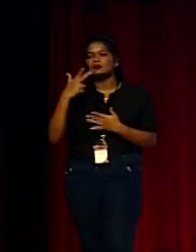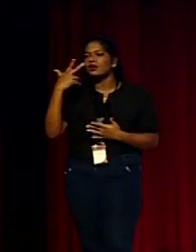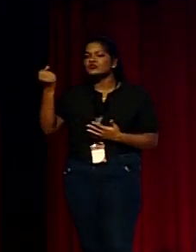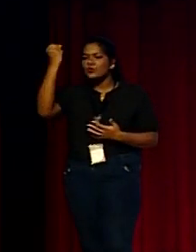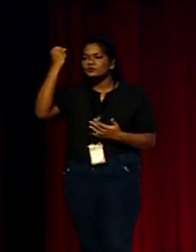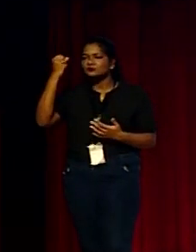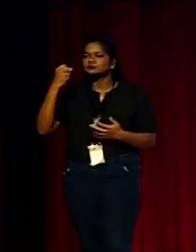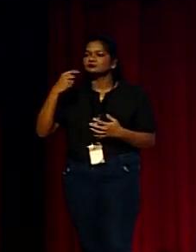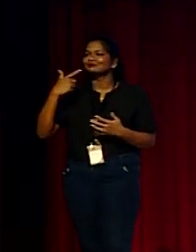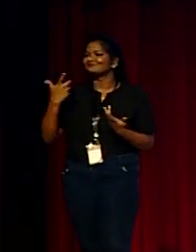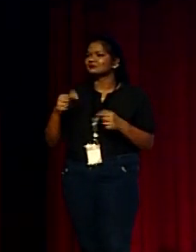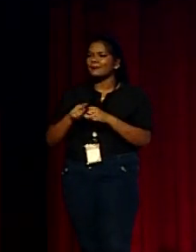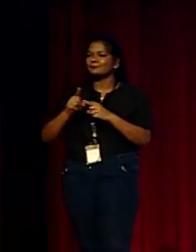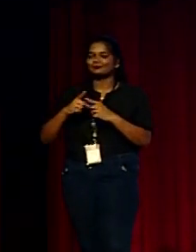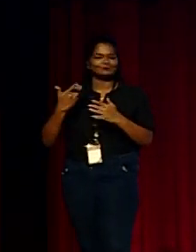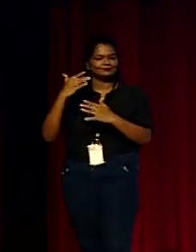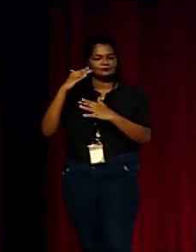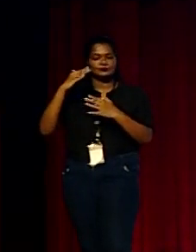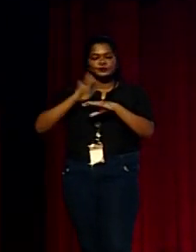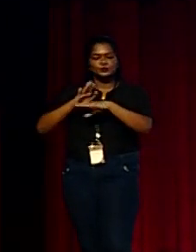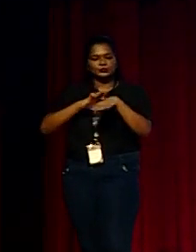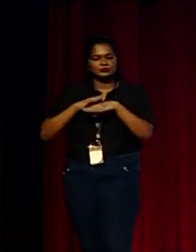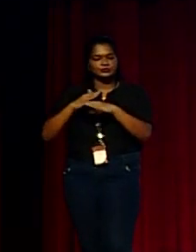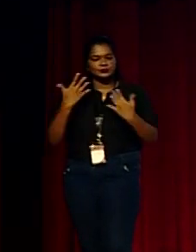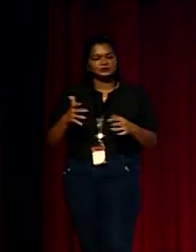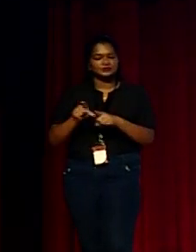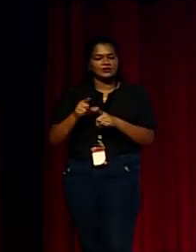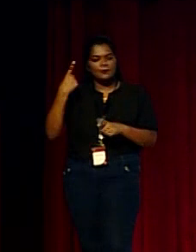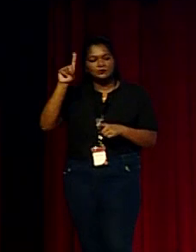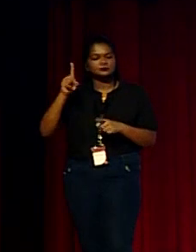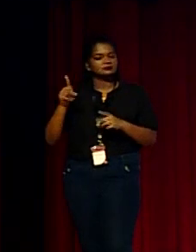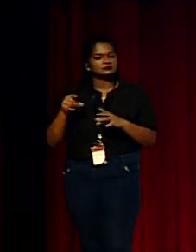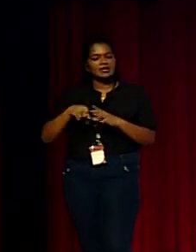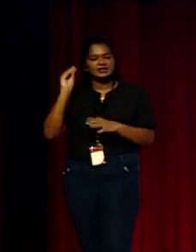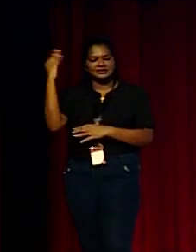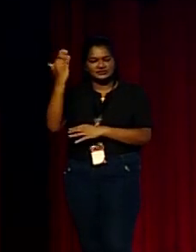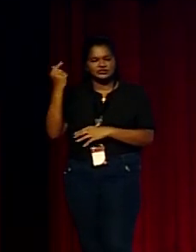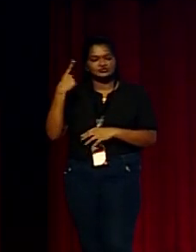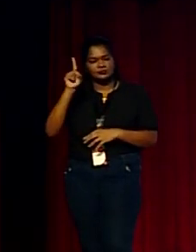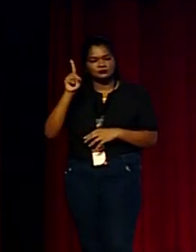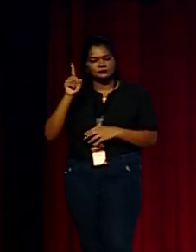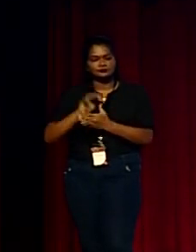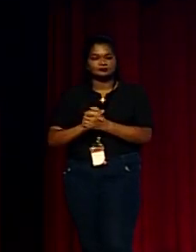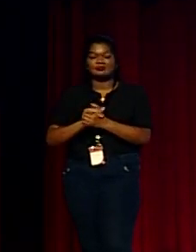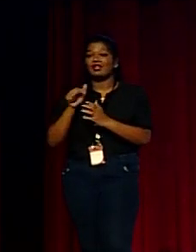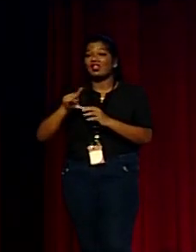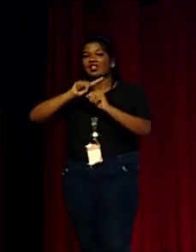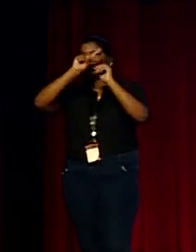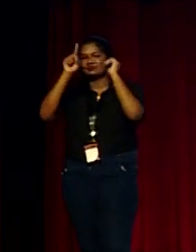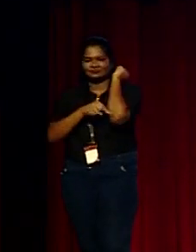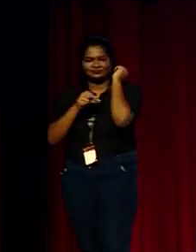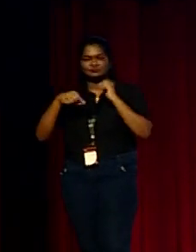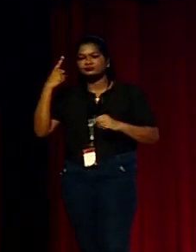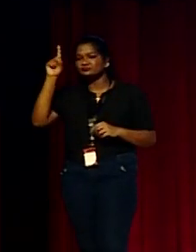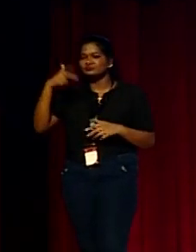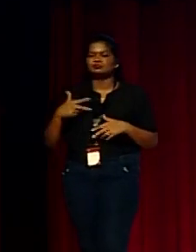our work outperformed most of the existing literature survey or most of the existing works. So as a conclusion, I